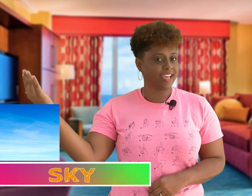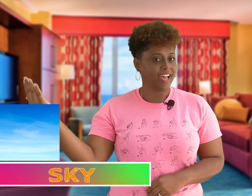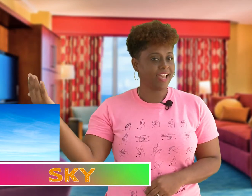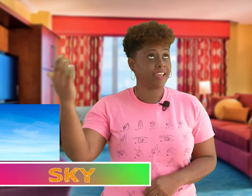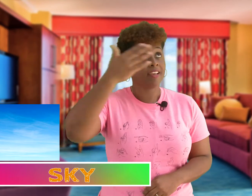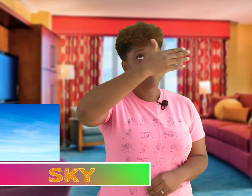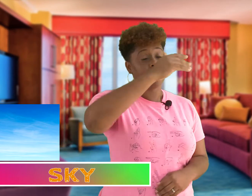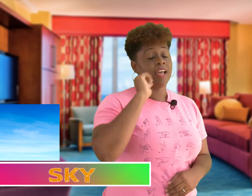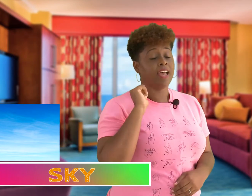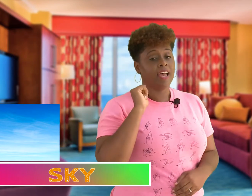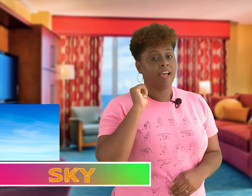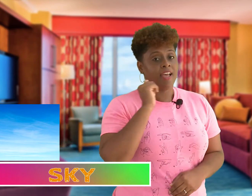Sky.